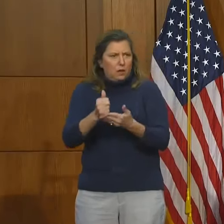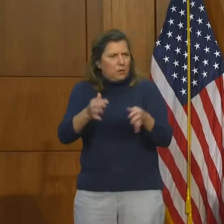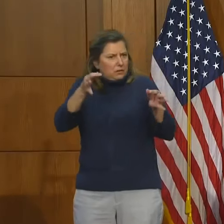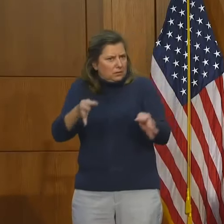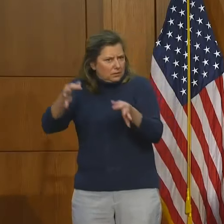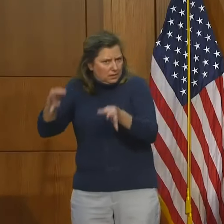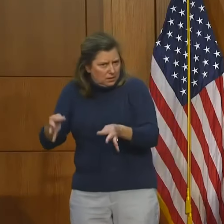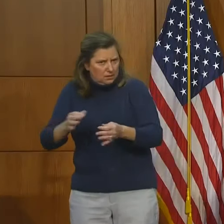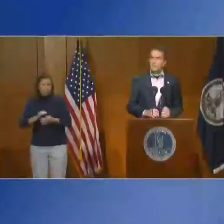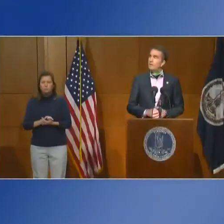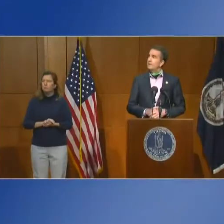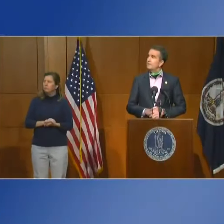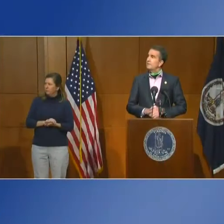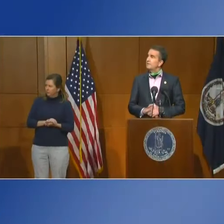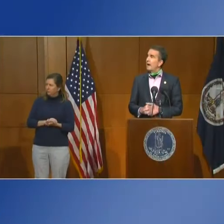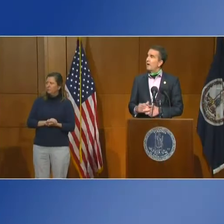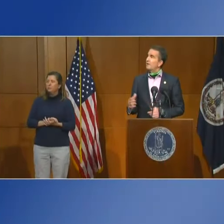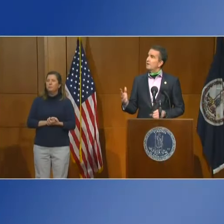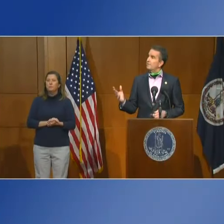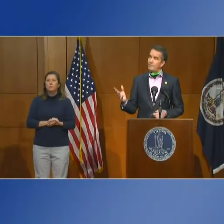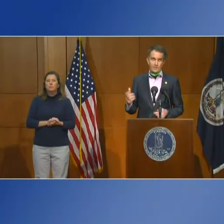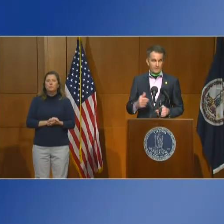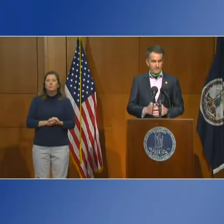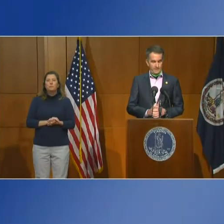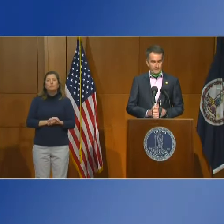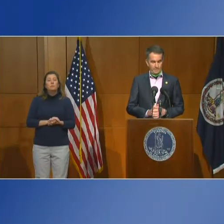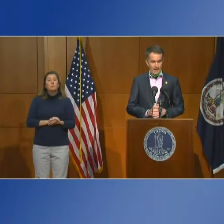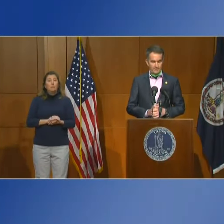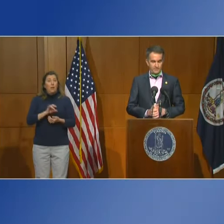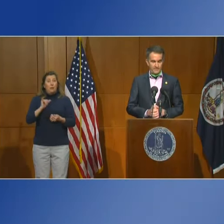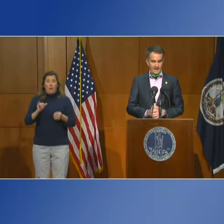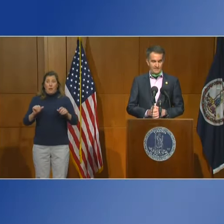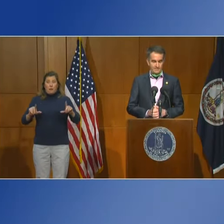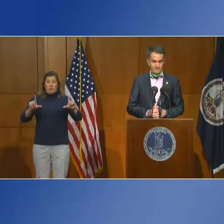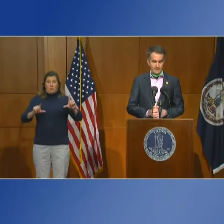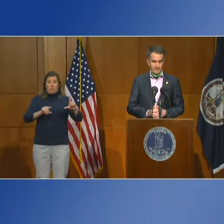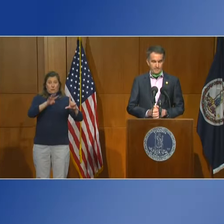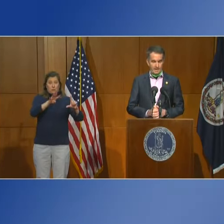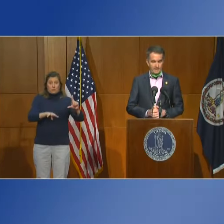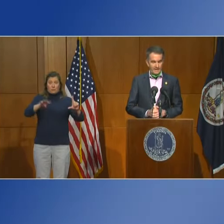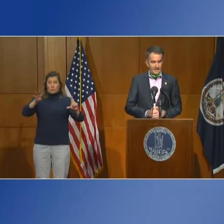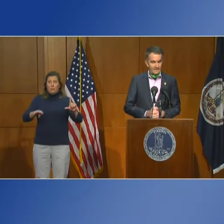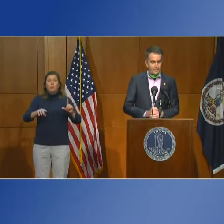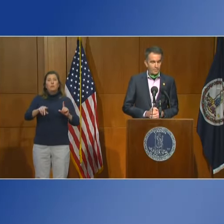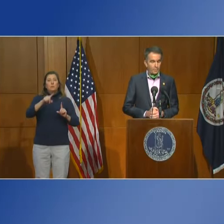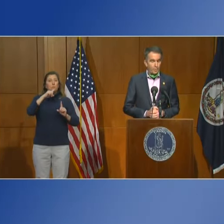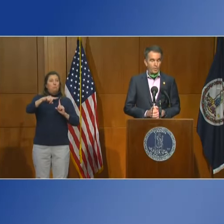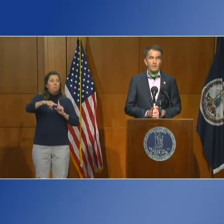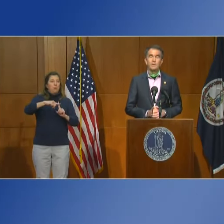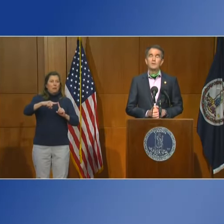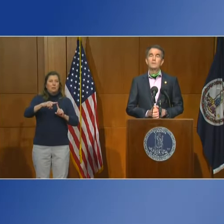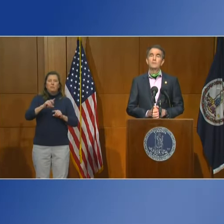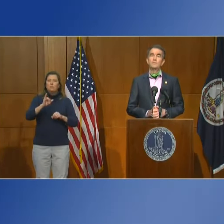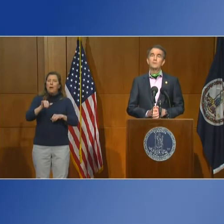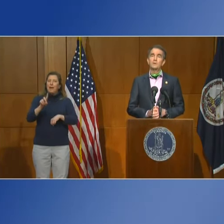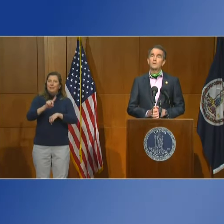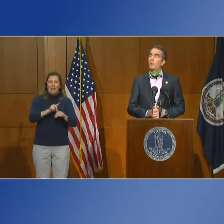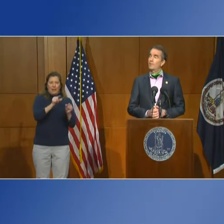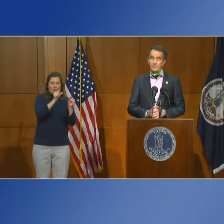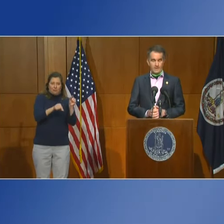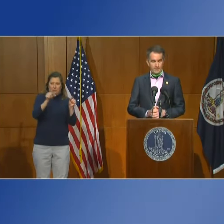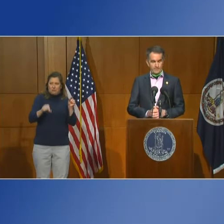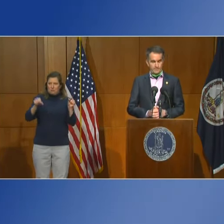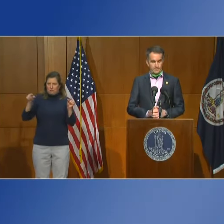determinations. This is our confirmed positive cases by the date they were reported to the